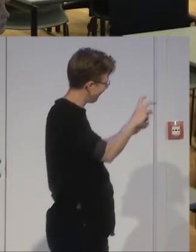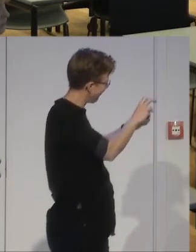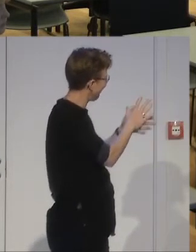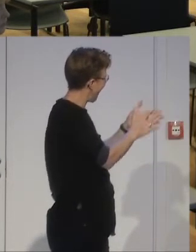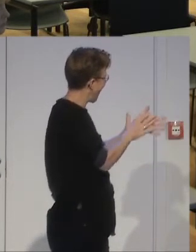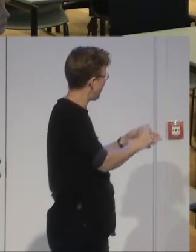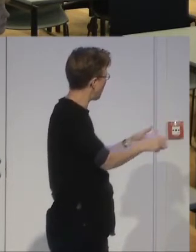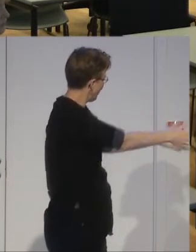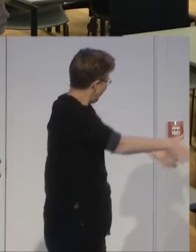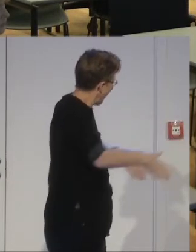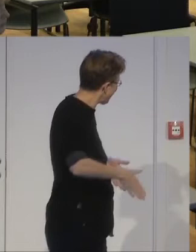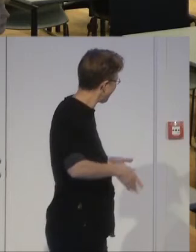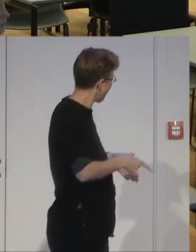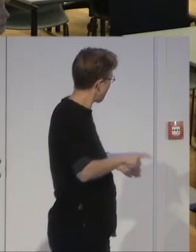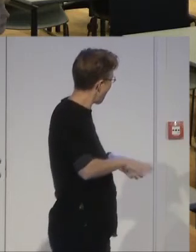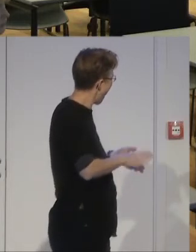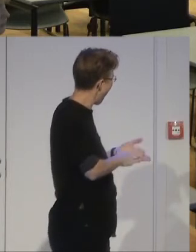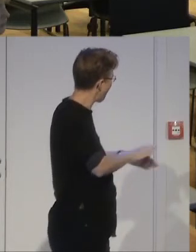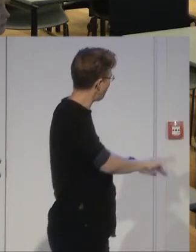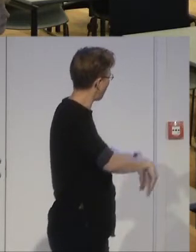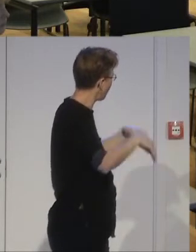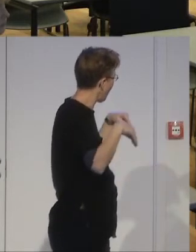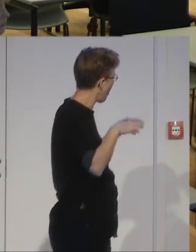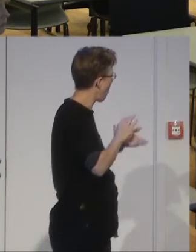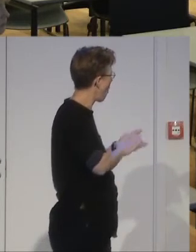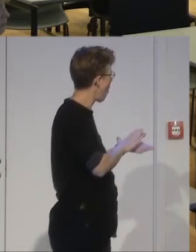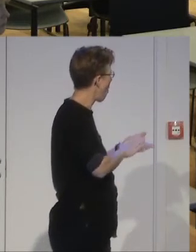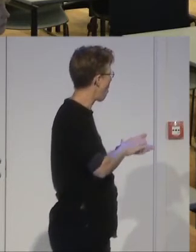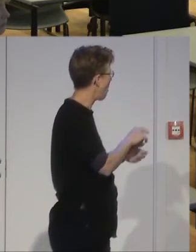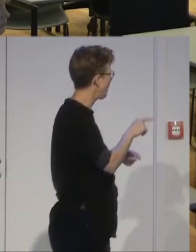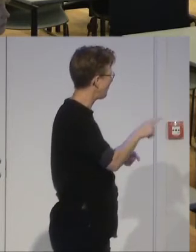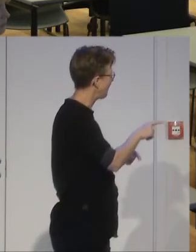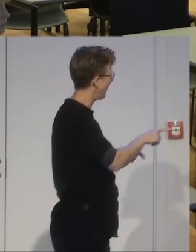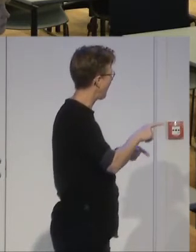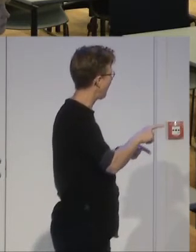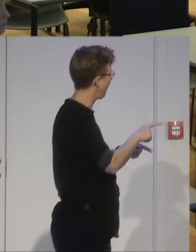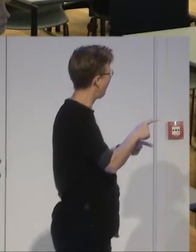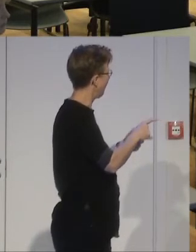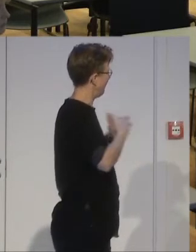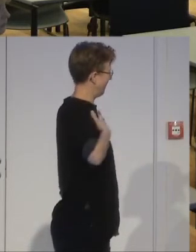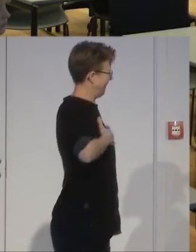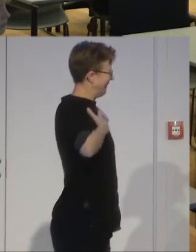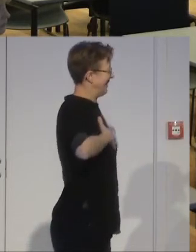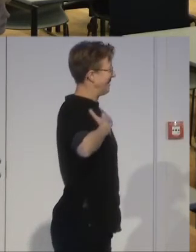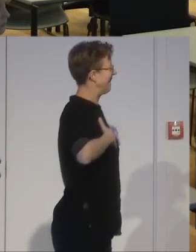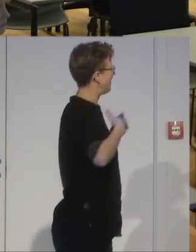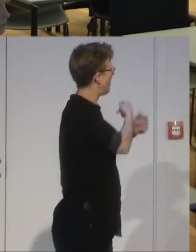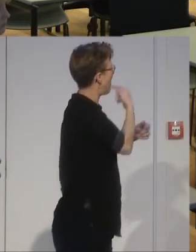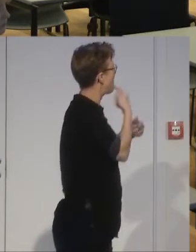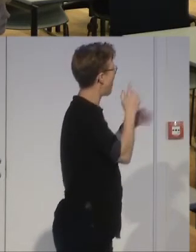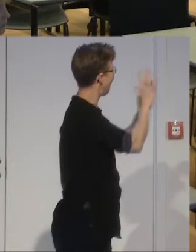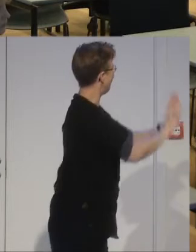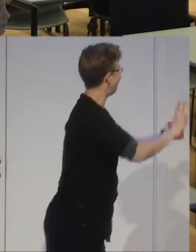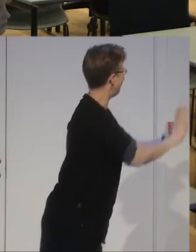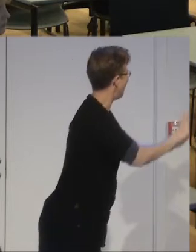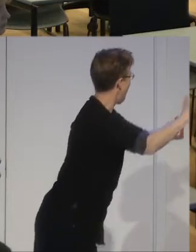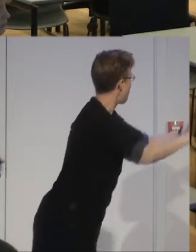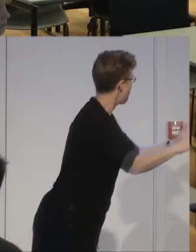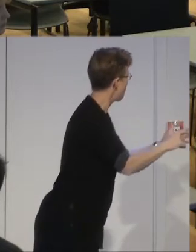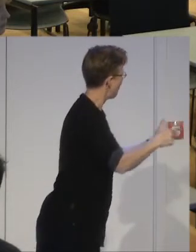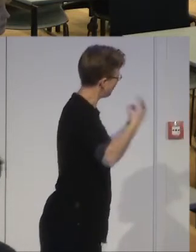way the sign you perceived as bathing sign, which is the greeting ritual of his father, and how he